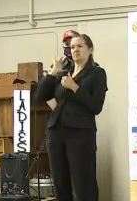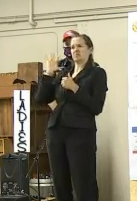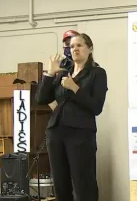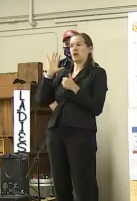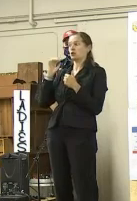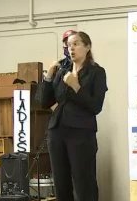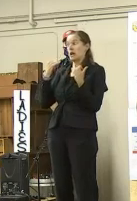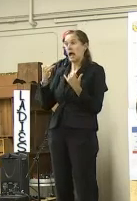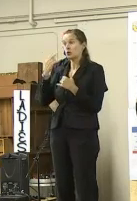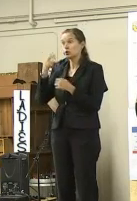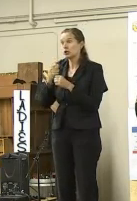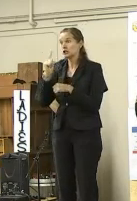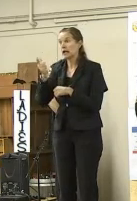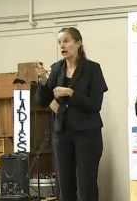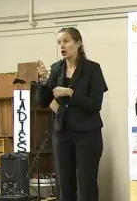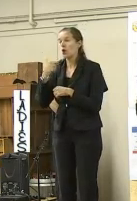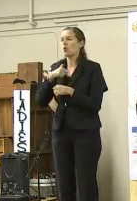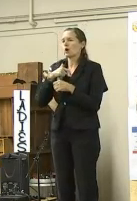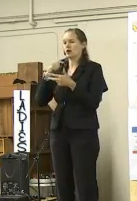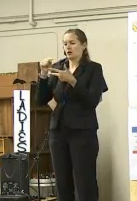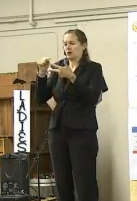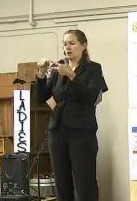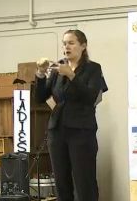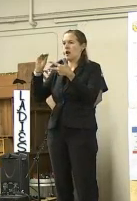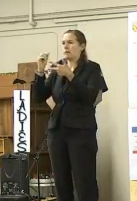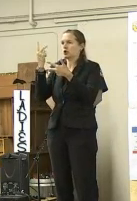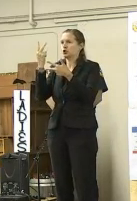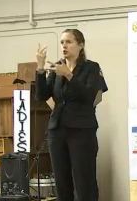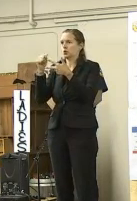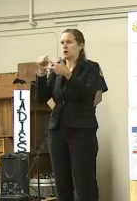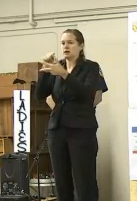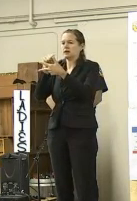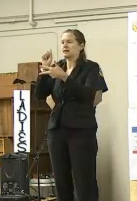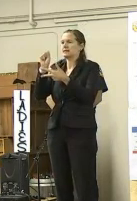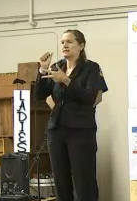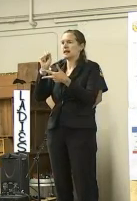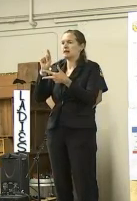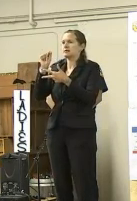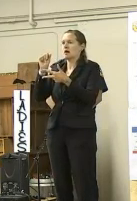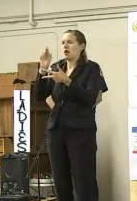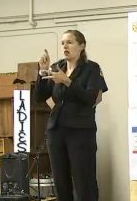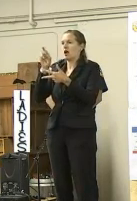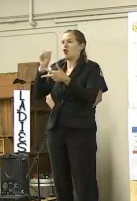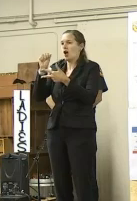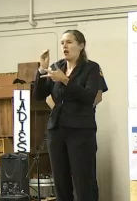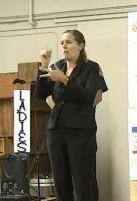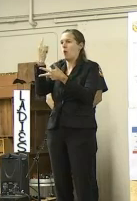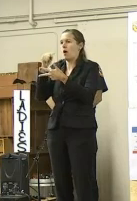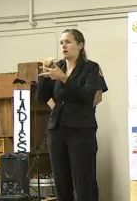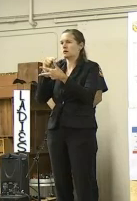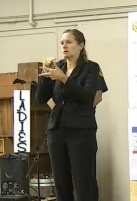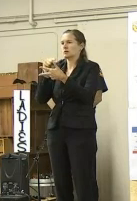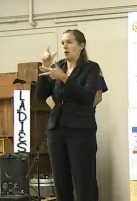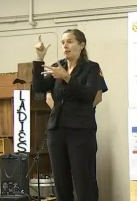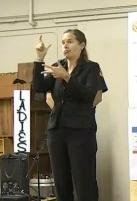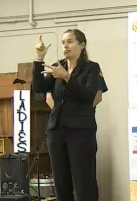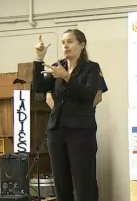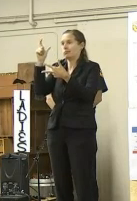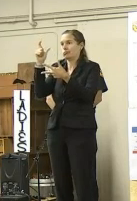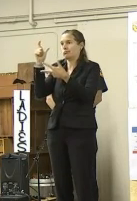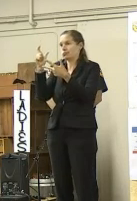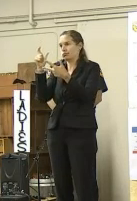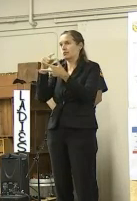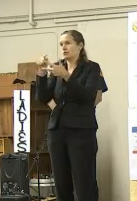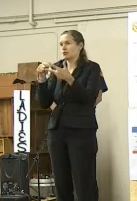2 years, we're number two behind Santa Clara Complex, just to our south. All of the resources in the state of